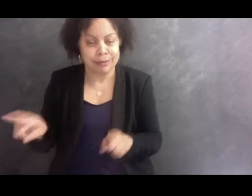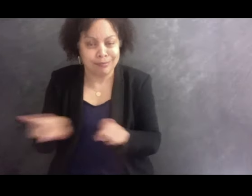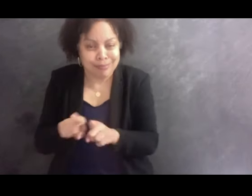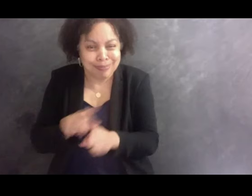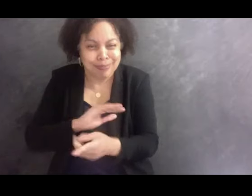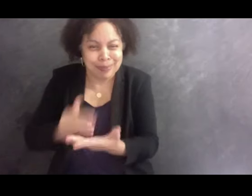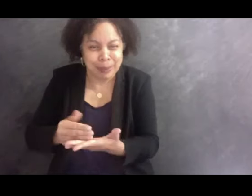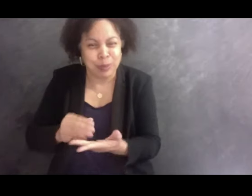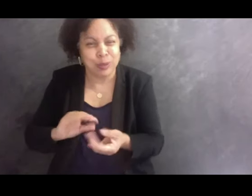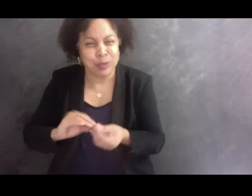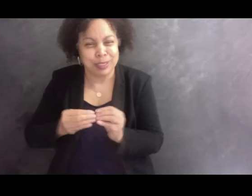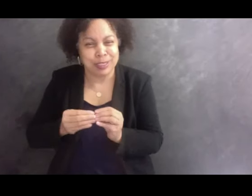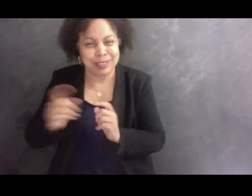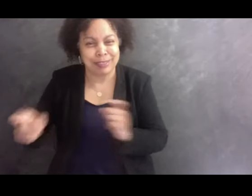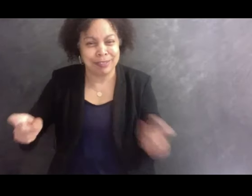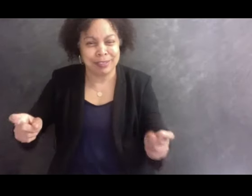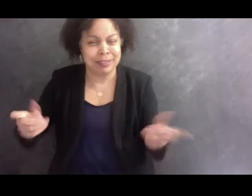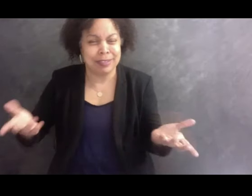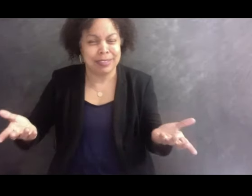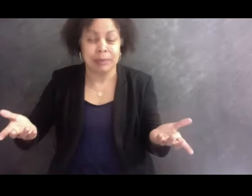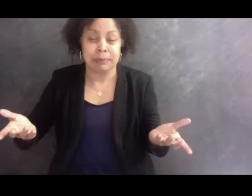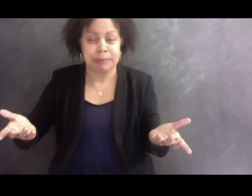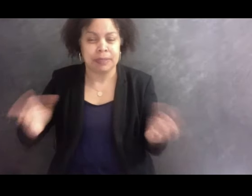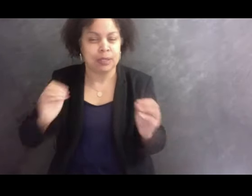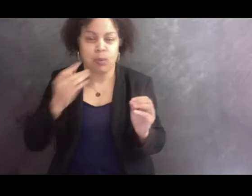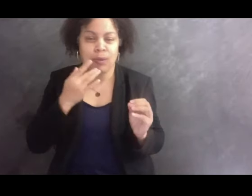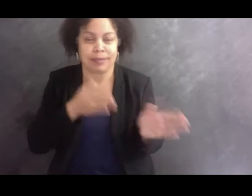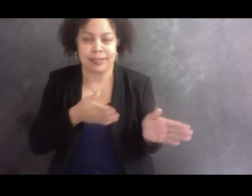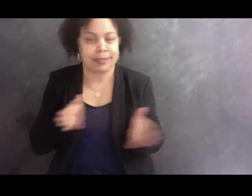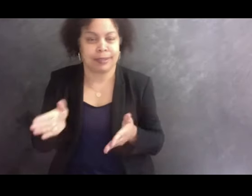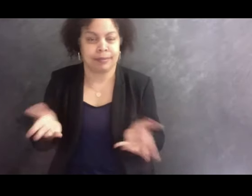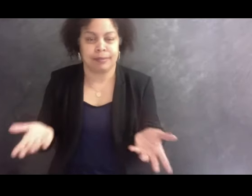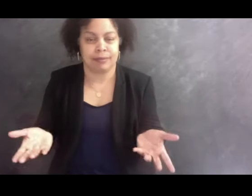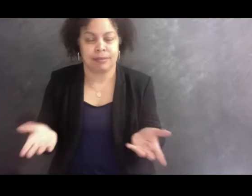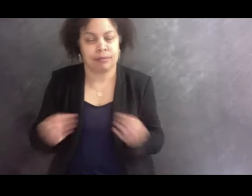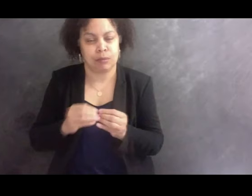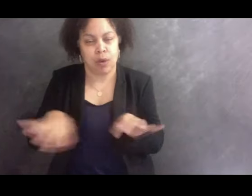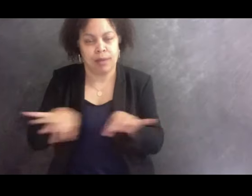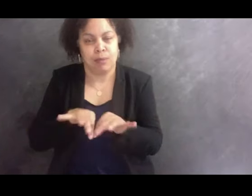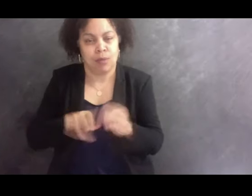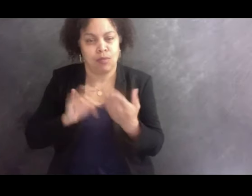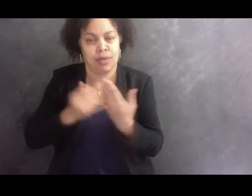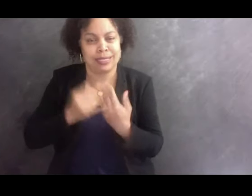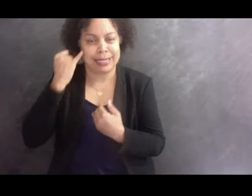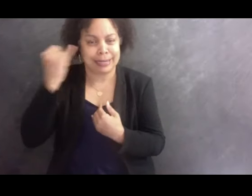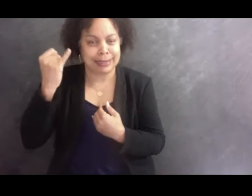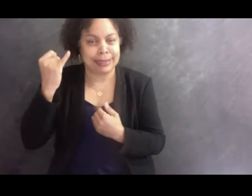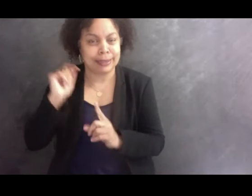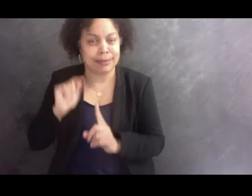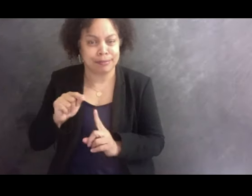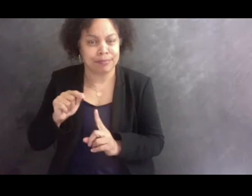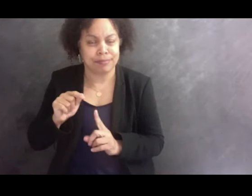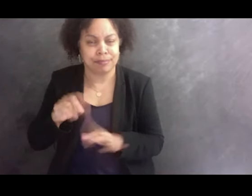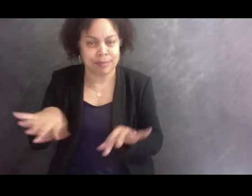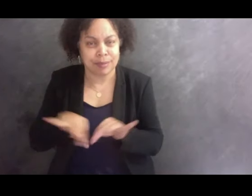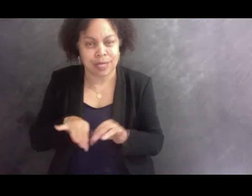preference. Again, the main criteria really has to do with the project idea. So we want to know what the